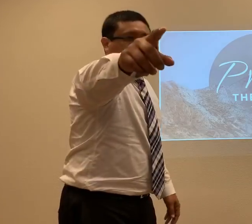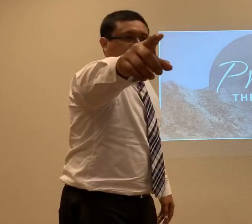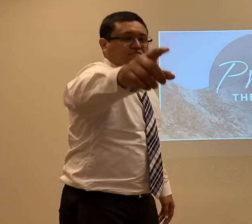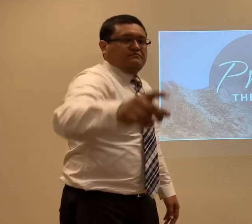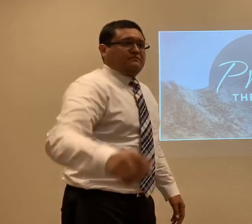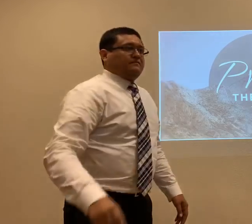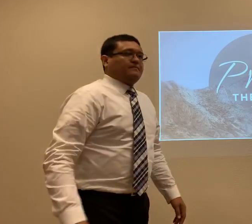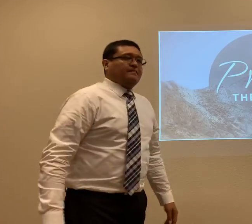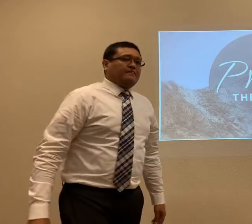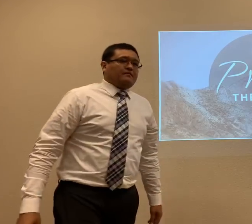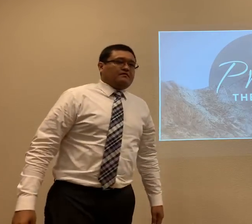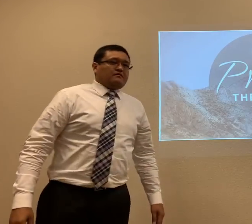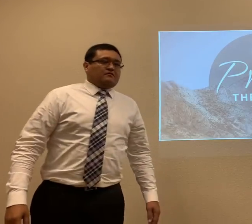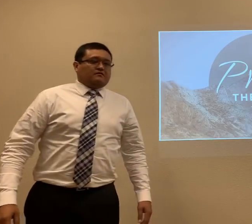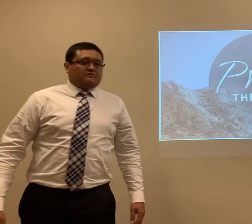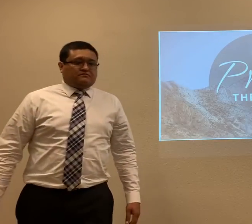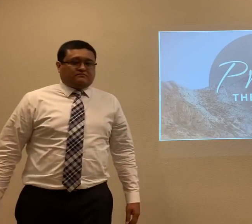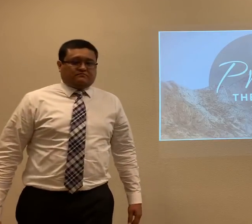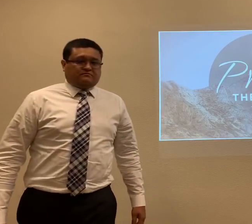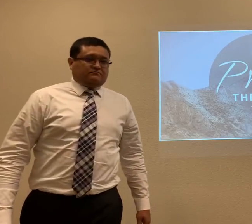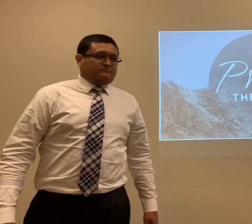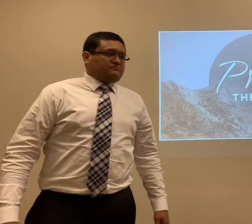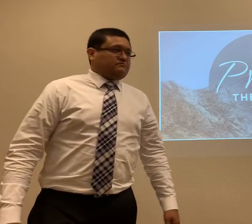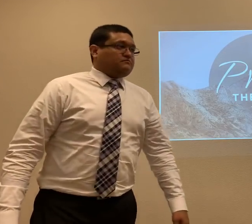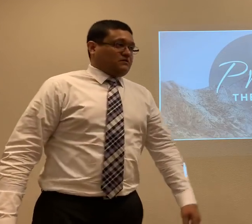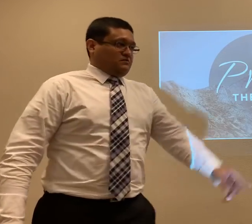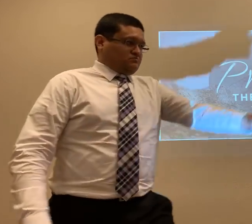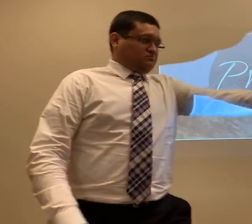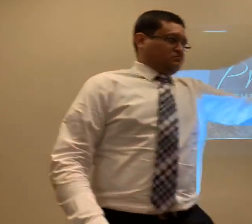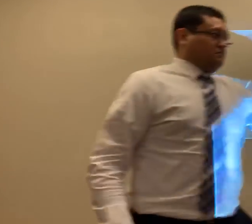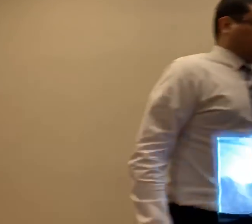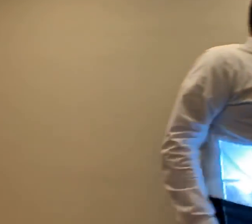Lesson already prepared on the computer, but